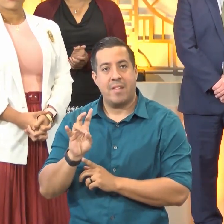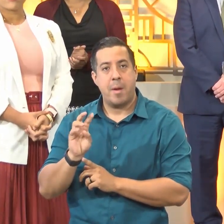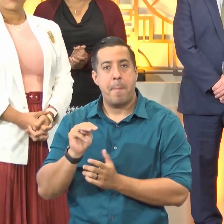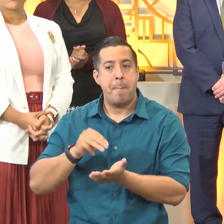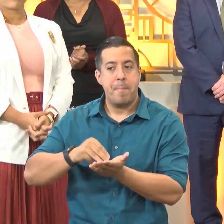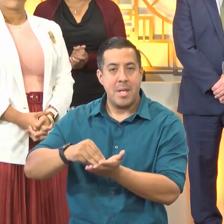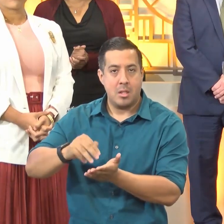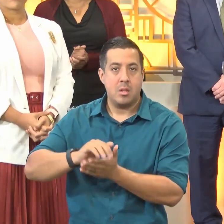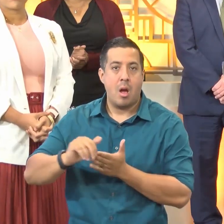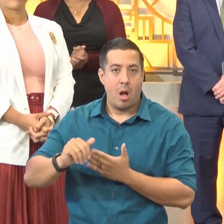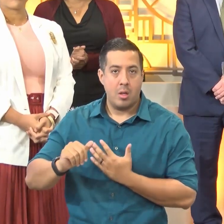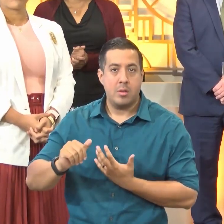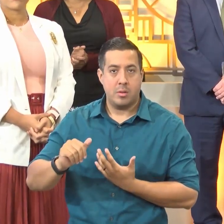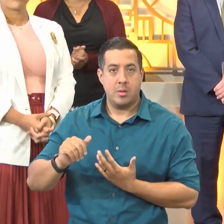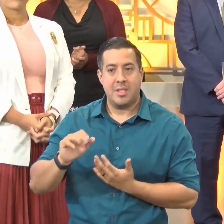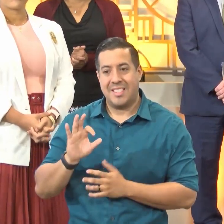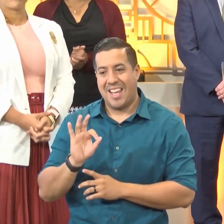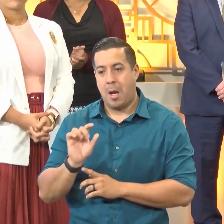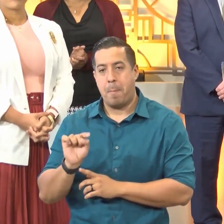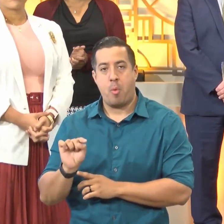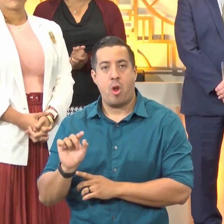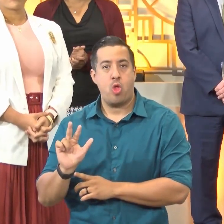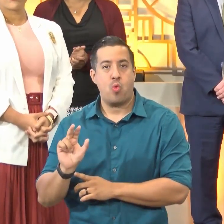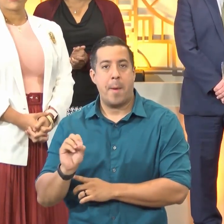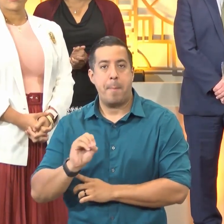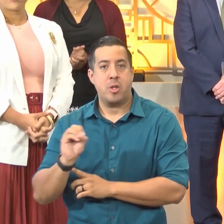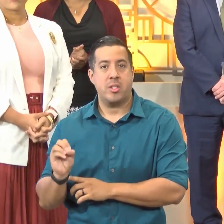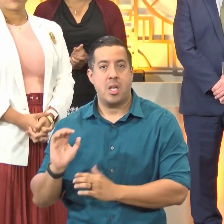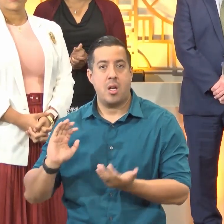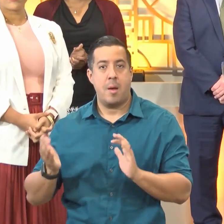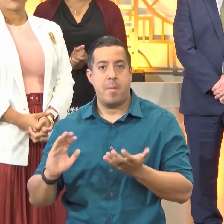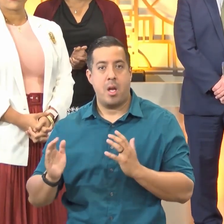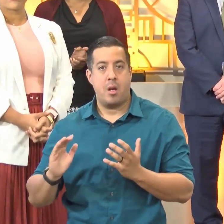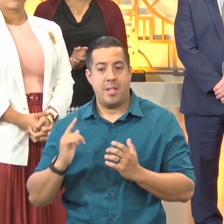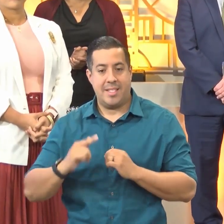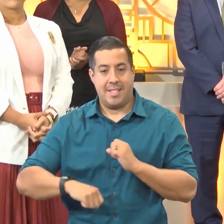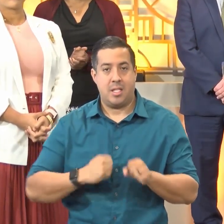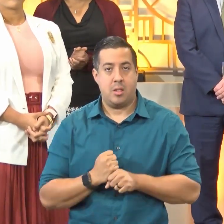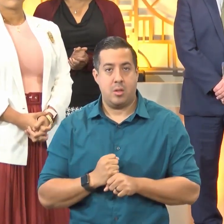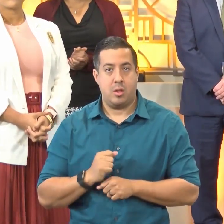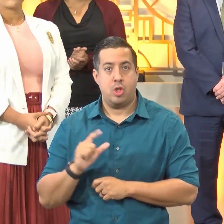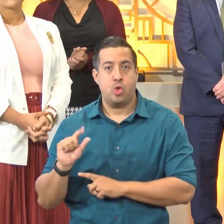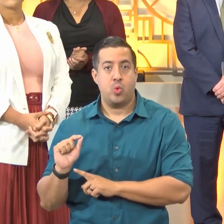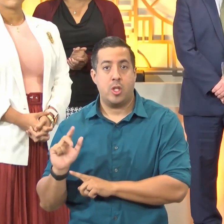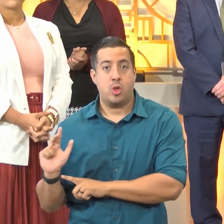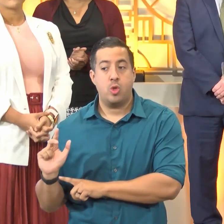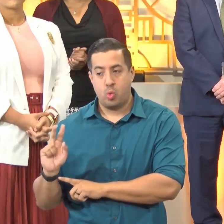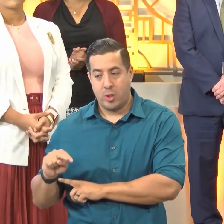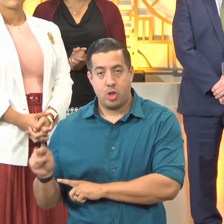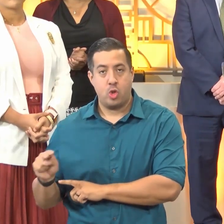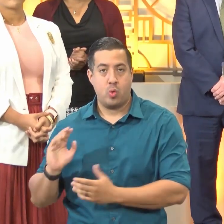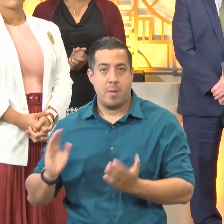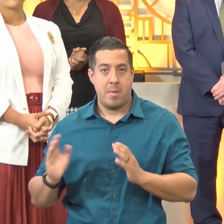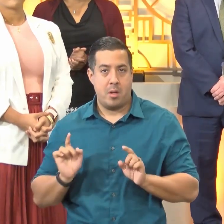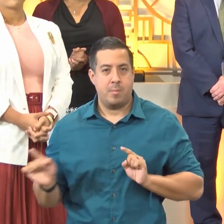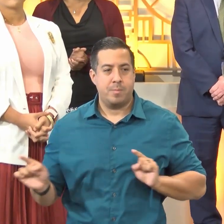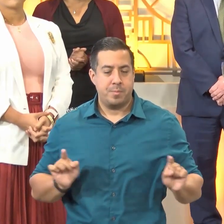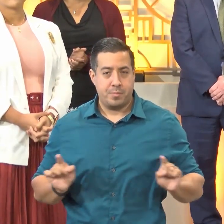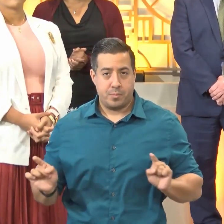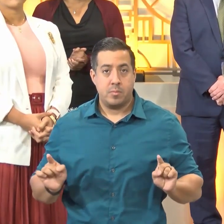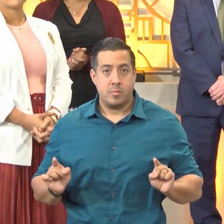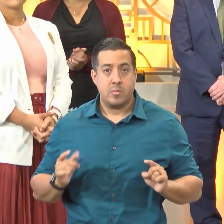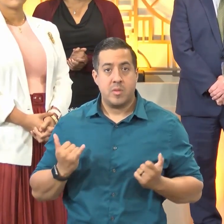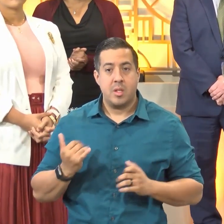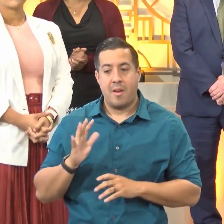$487 million, or 9.3% compared to fiscal year 2022. Current budget